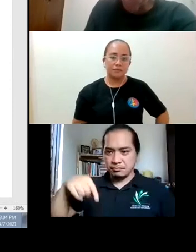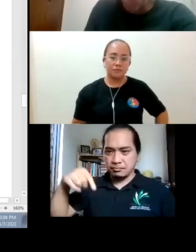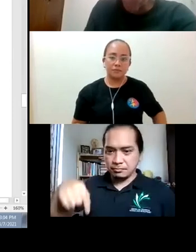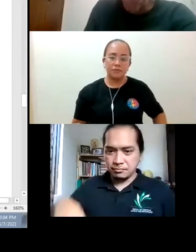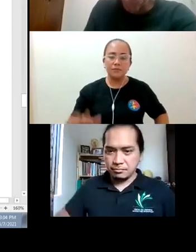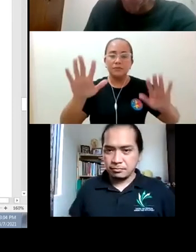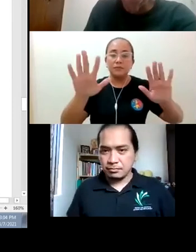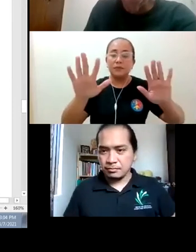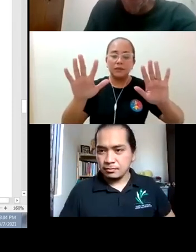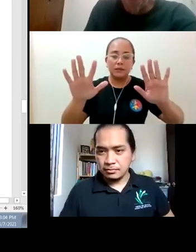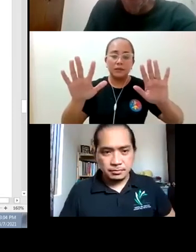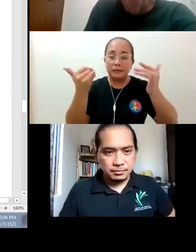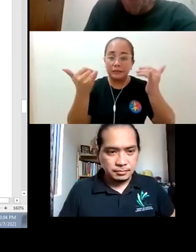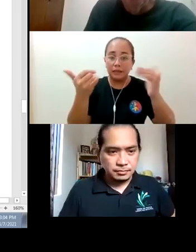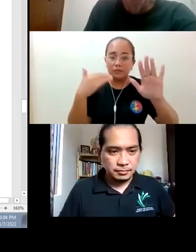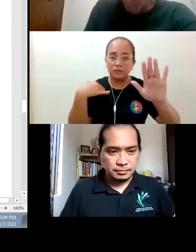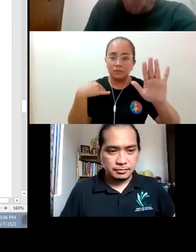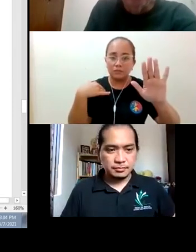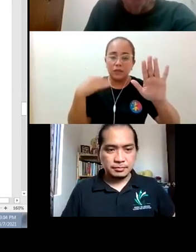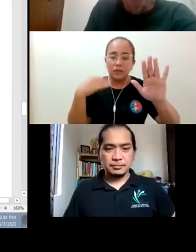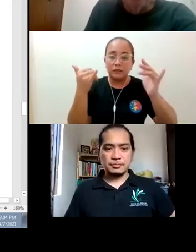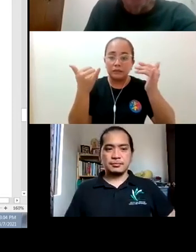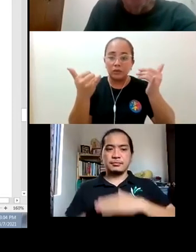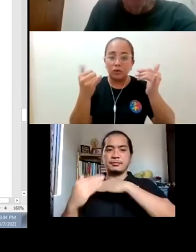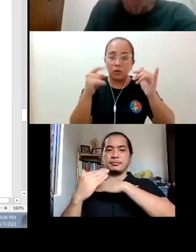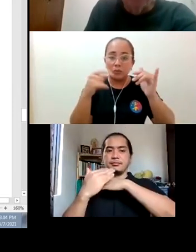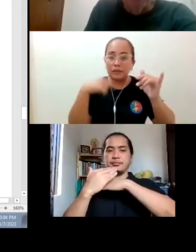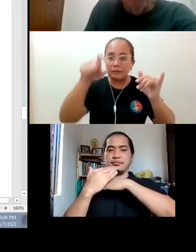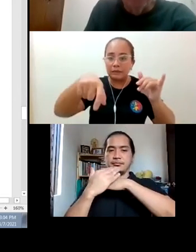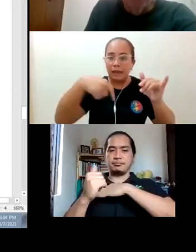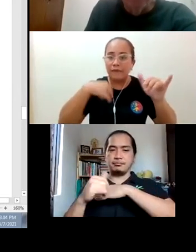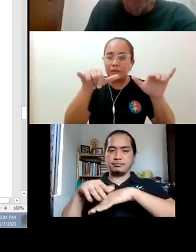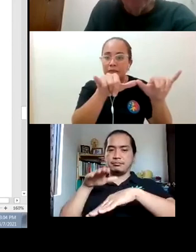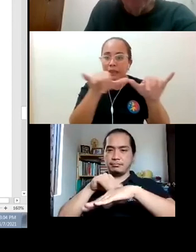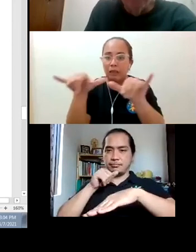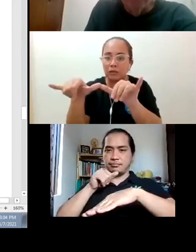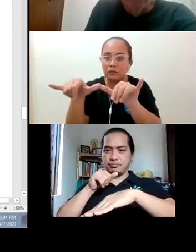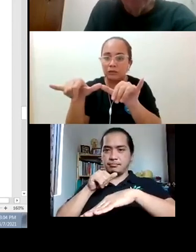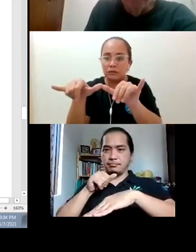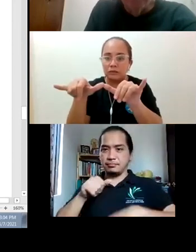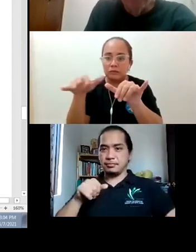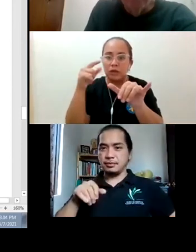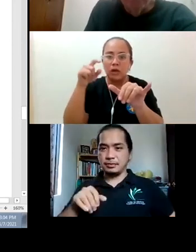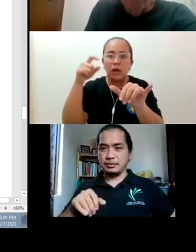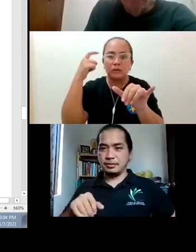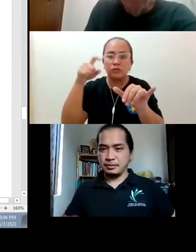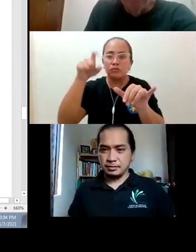Yeah, so now you should standardize that probably,